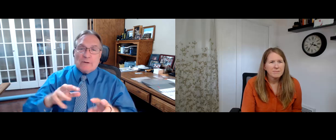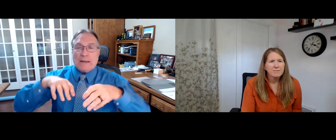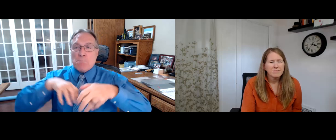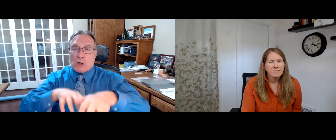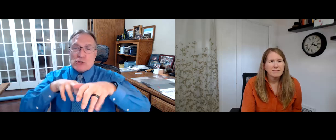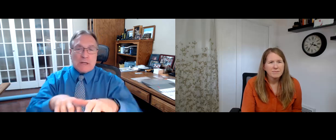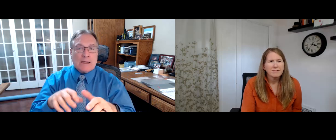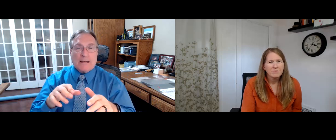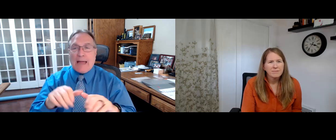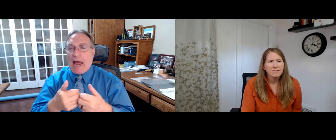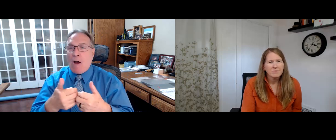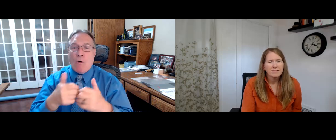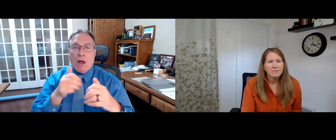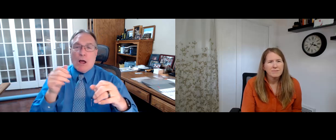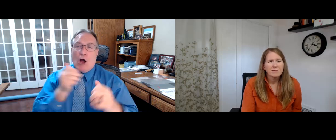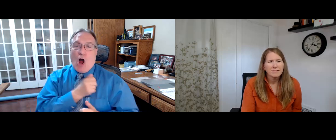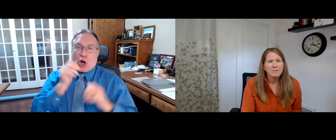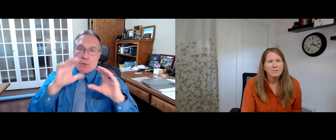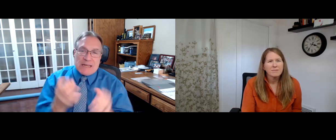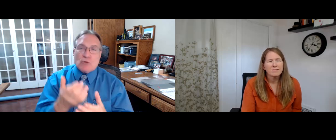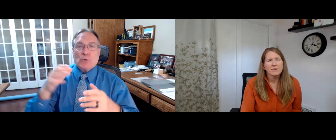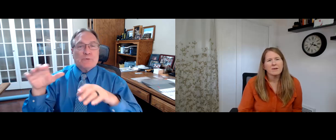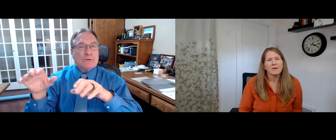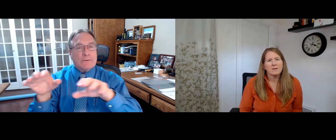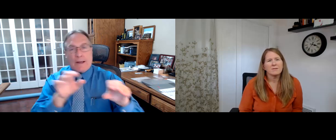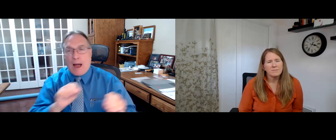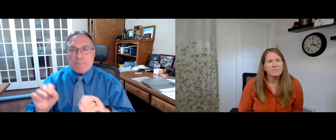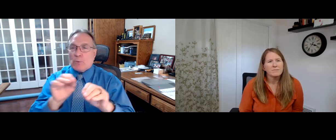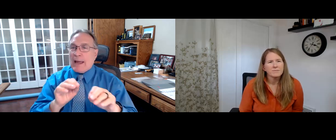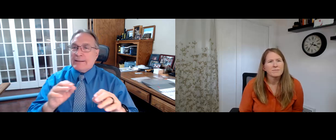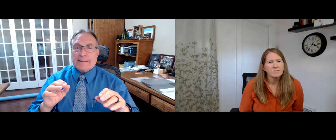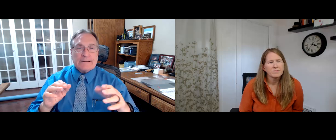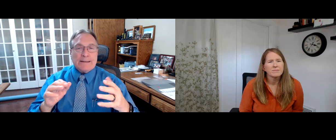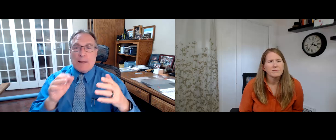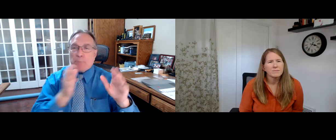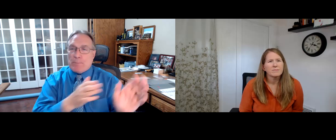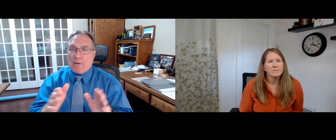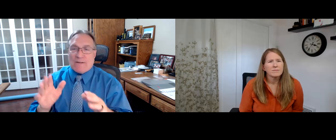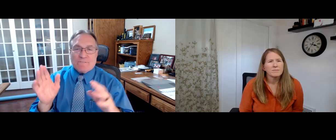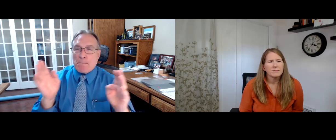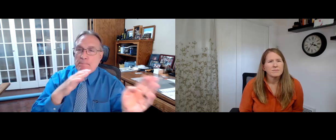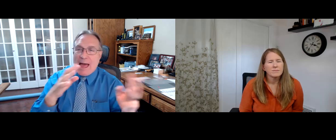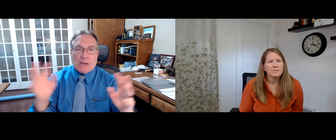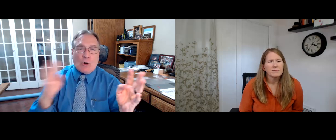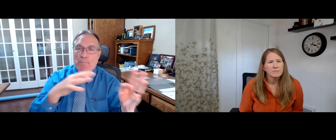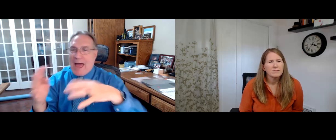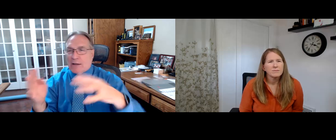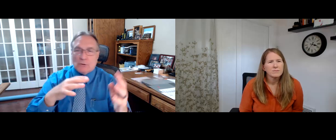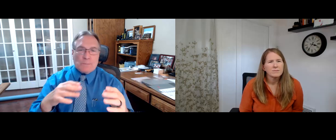and marching and how army groups operate and preparing for battles back